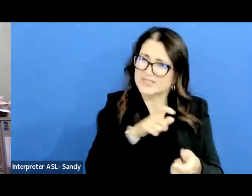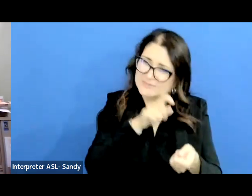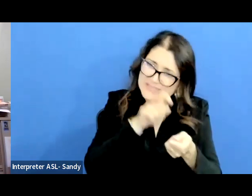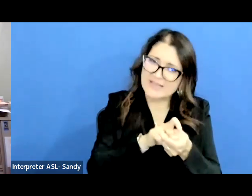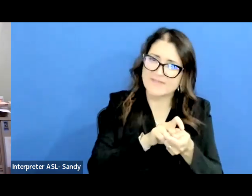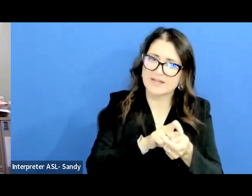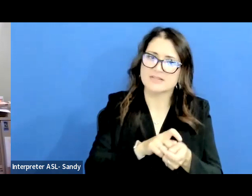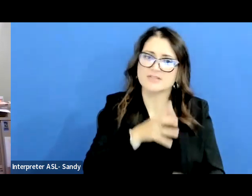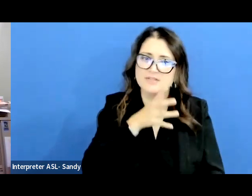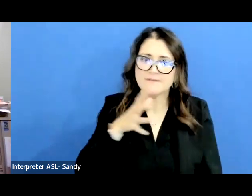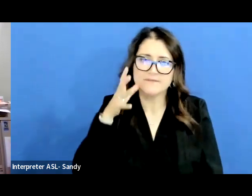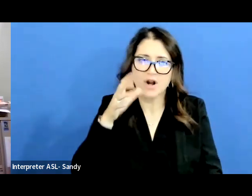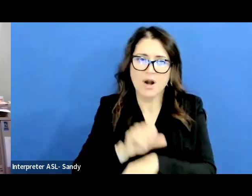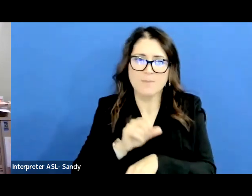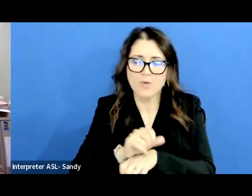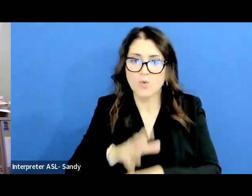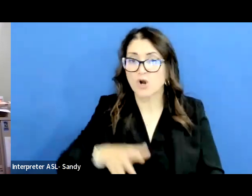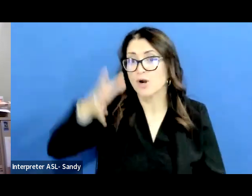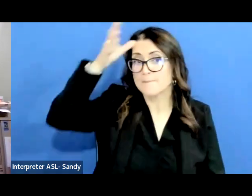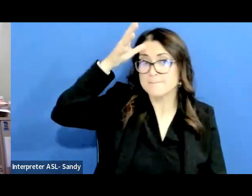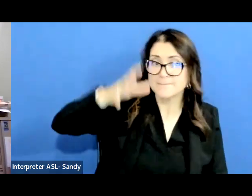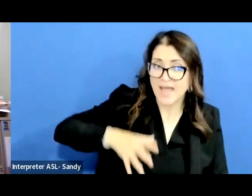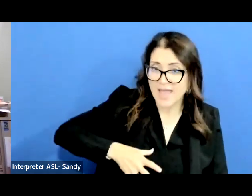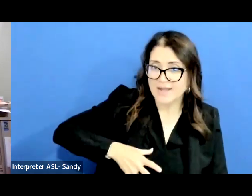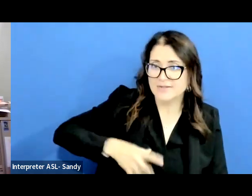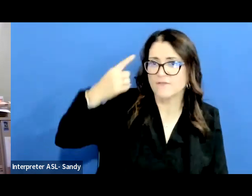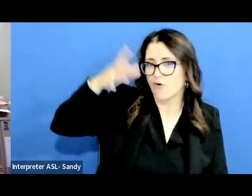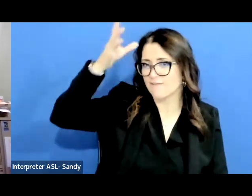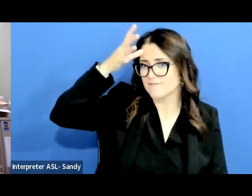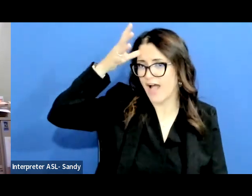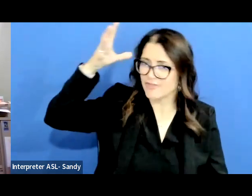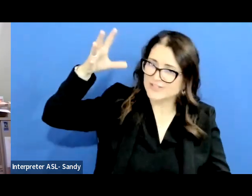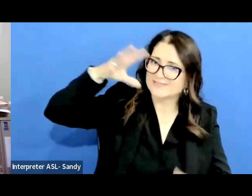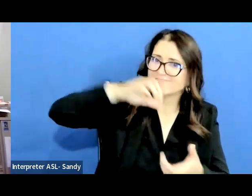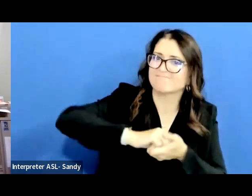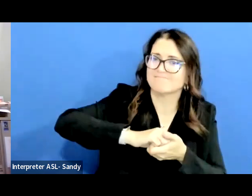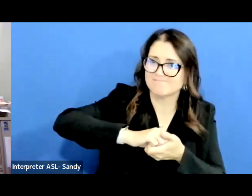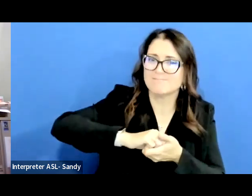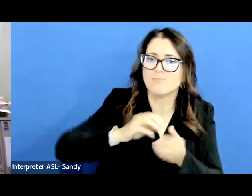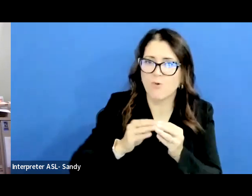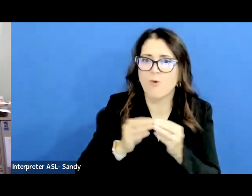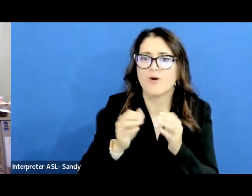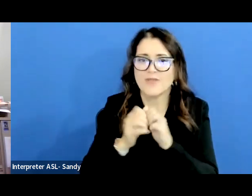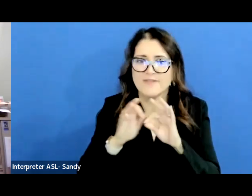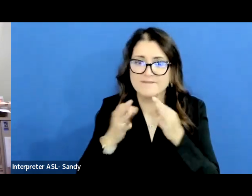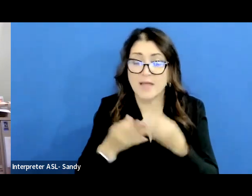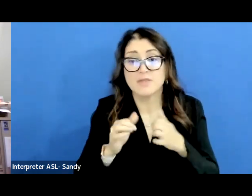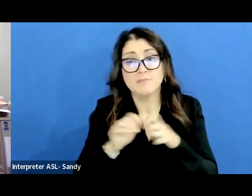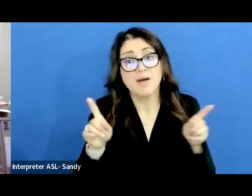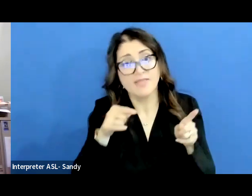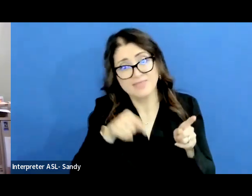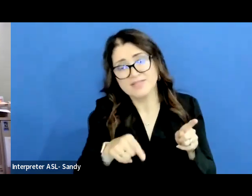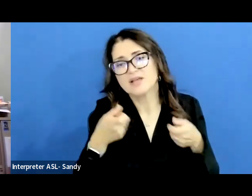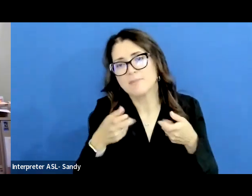worker men and getting fathers engaged in the family. But we utilize this opportunity to engage the